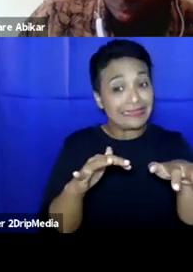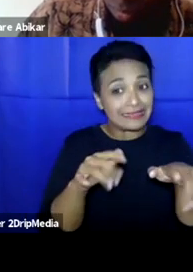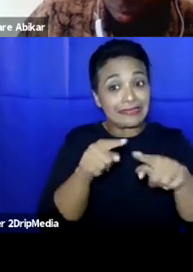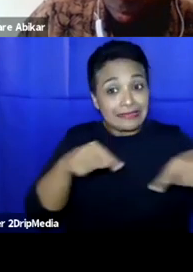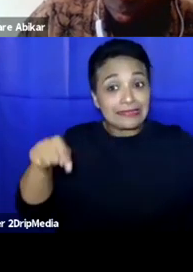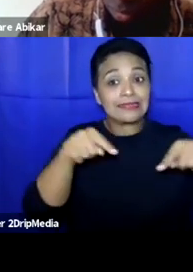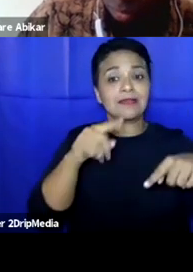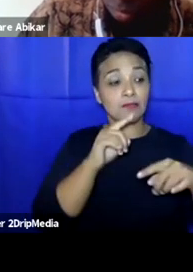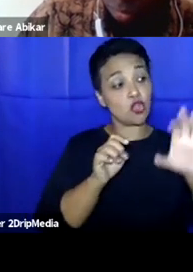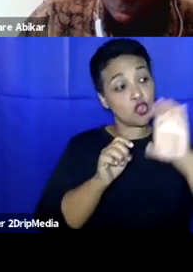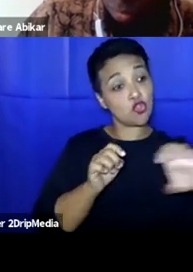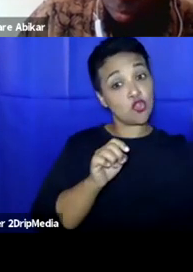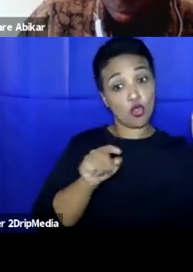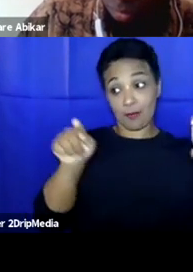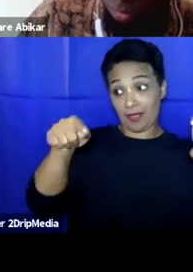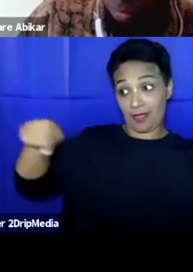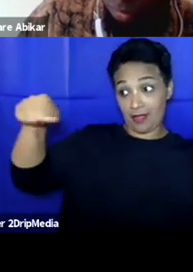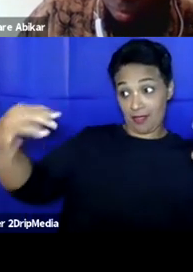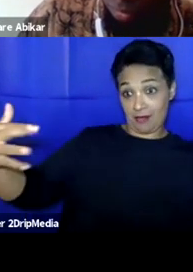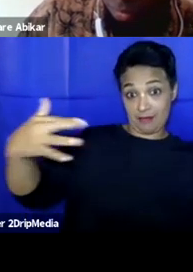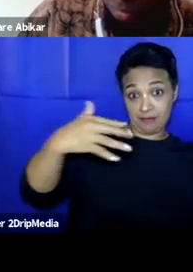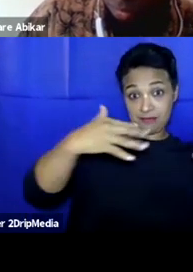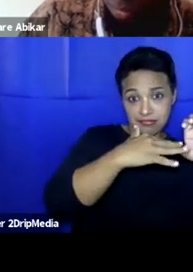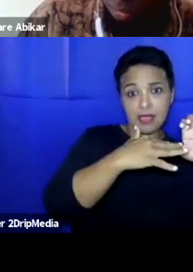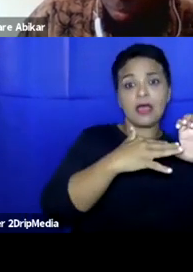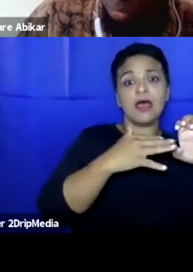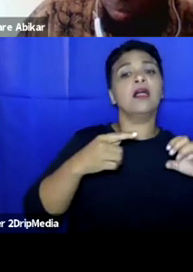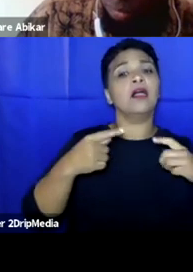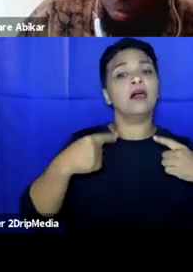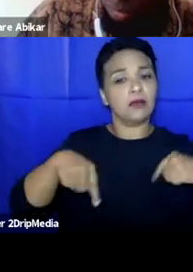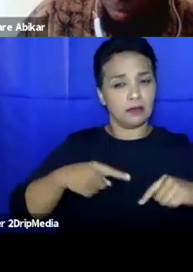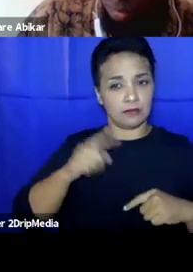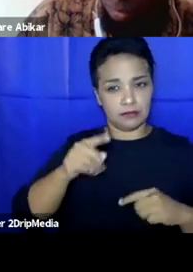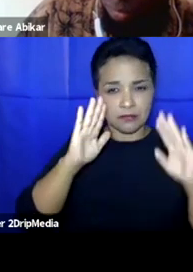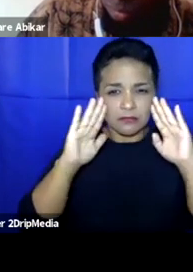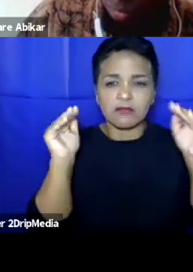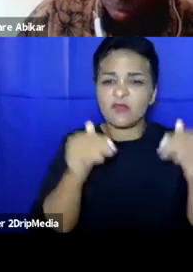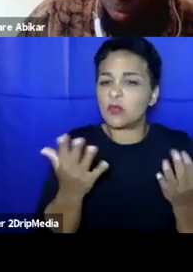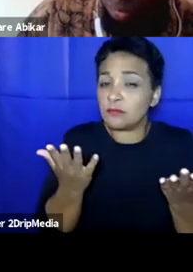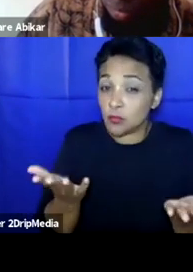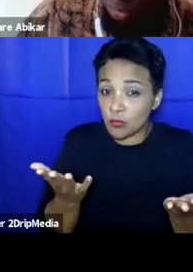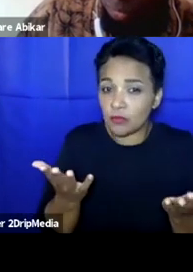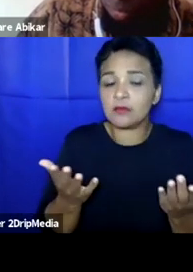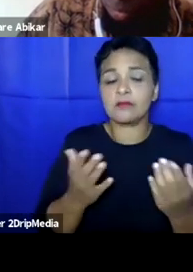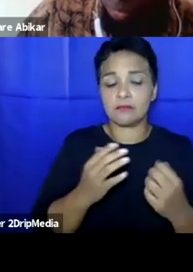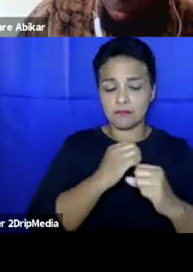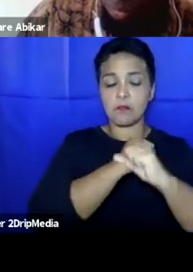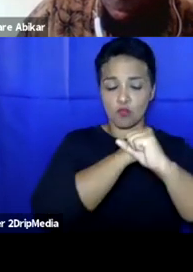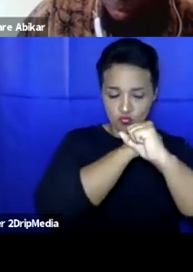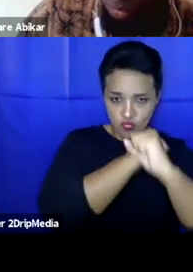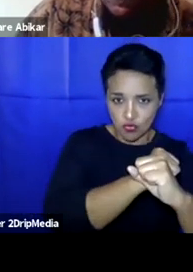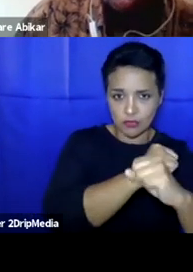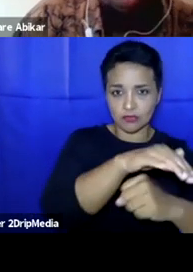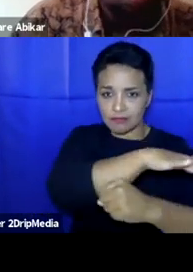European shores, I think there is a huge need to focus on ensuring that there is effective protection in those